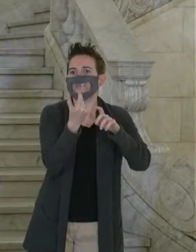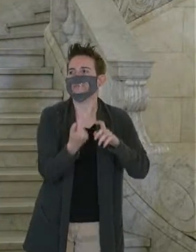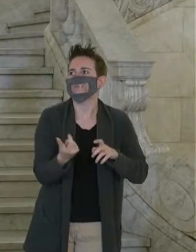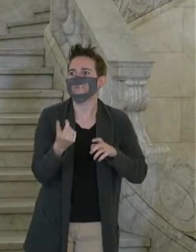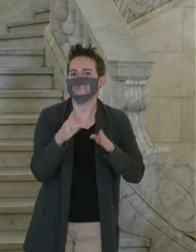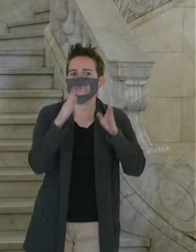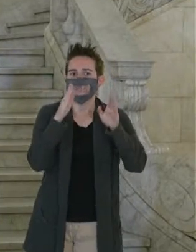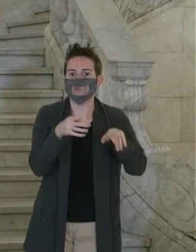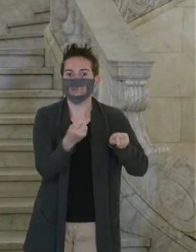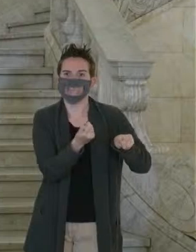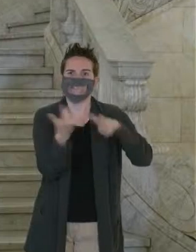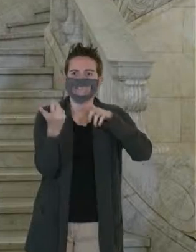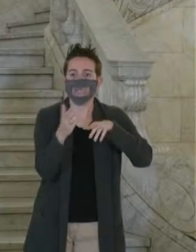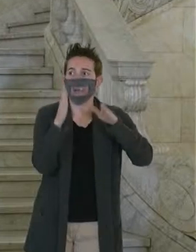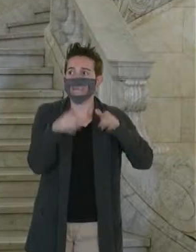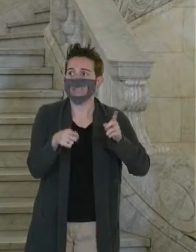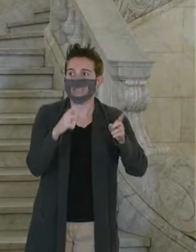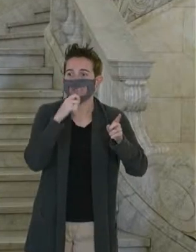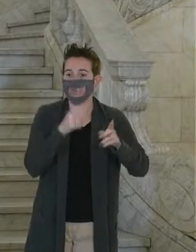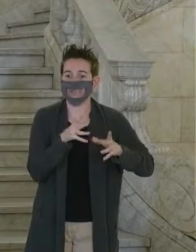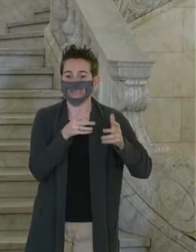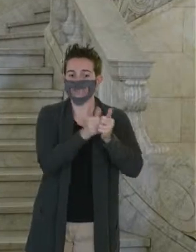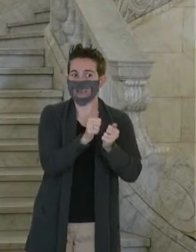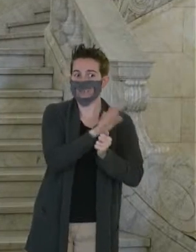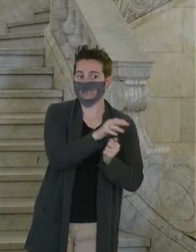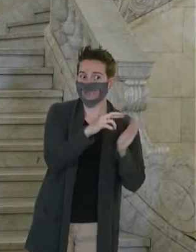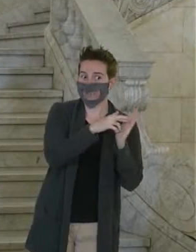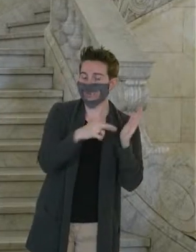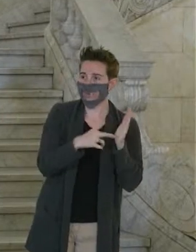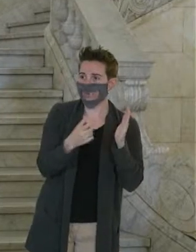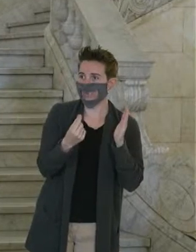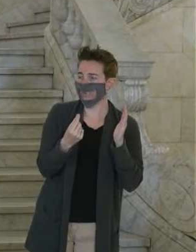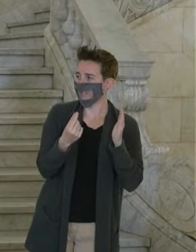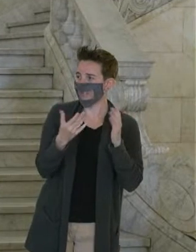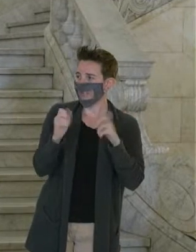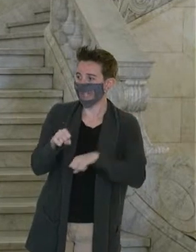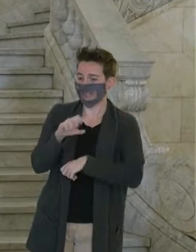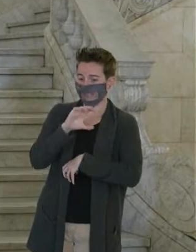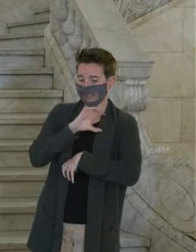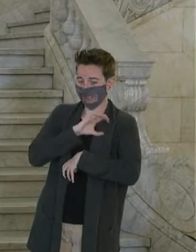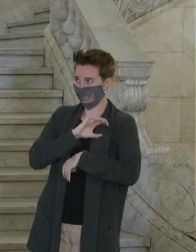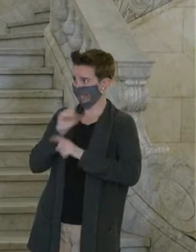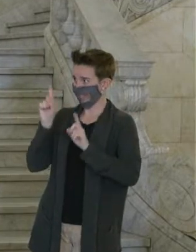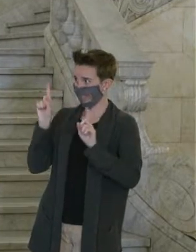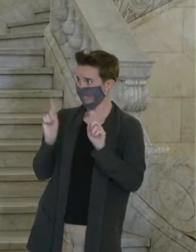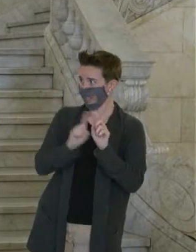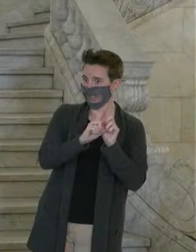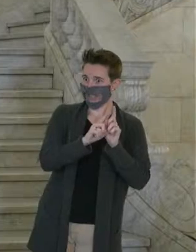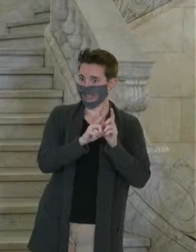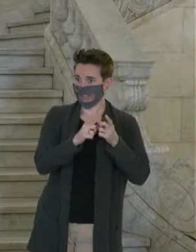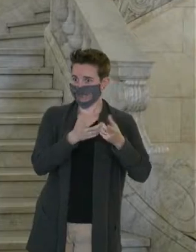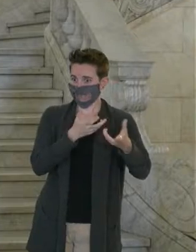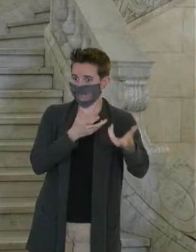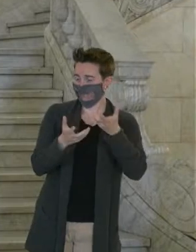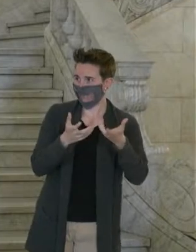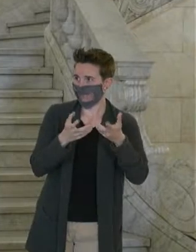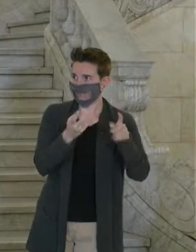wasn't complying, how much enforcement does police have or law enforcement have to kind of come in and affect the fire? Is there any leeway?